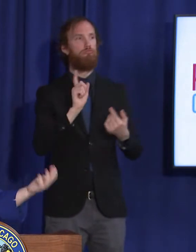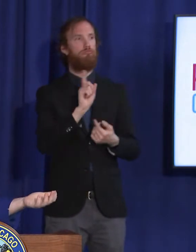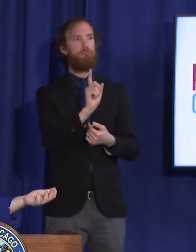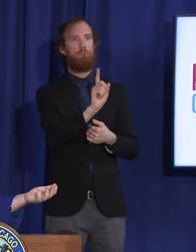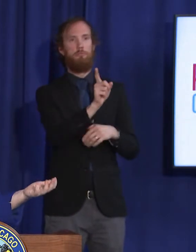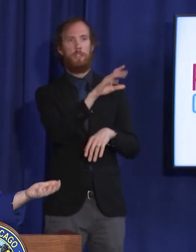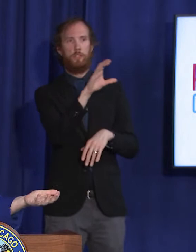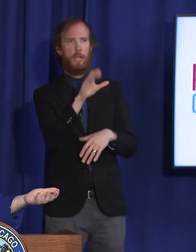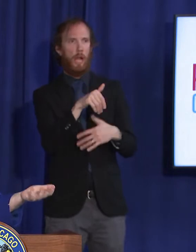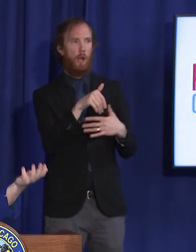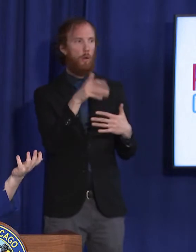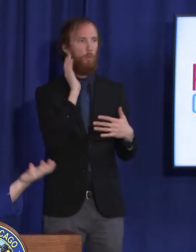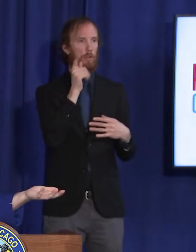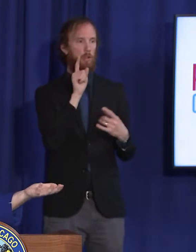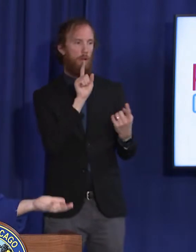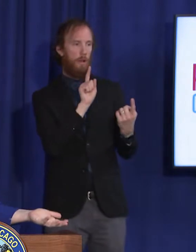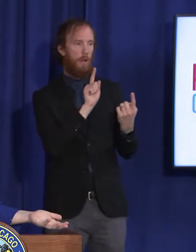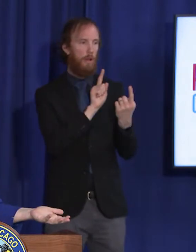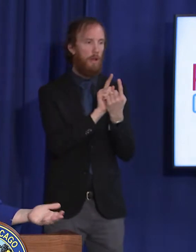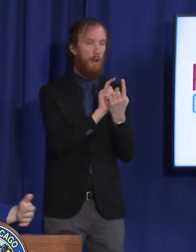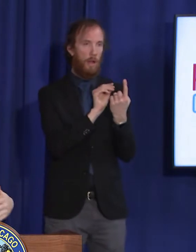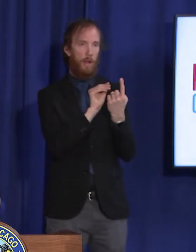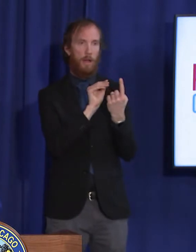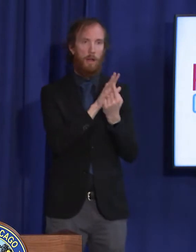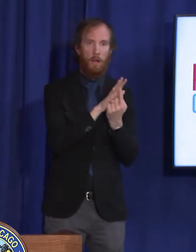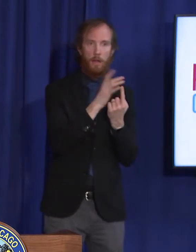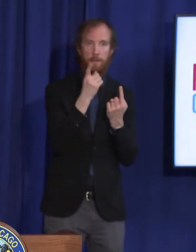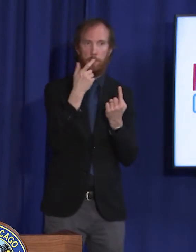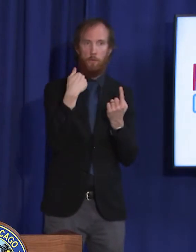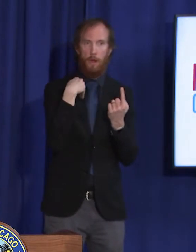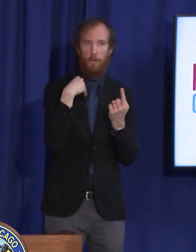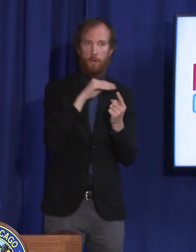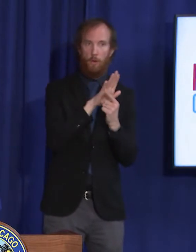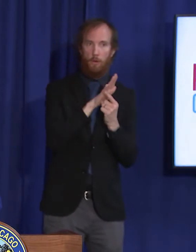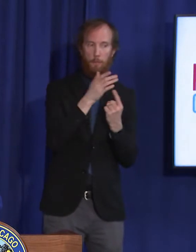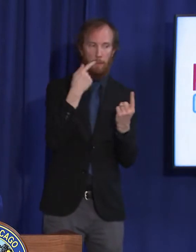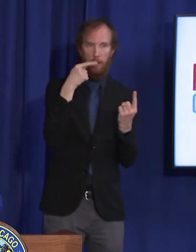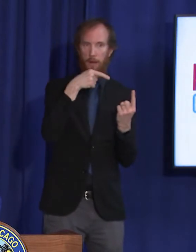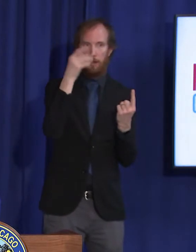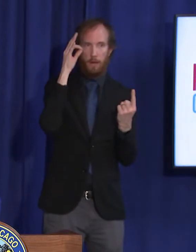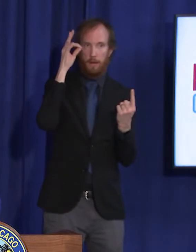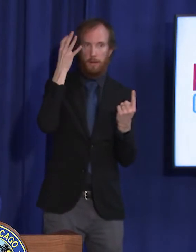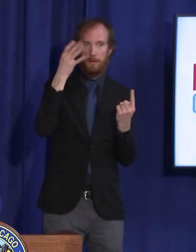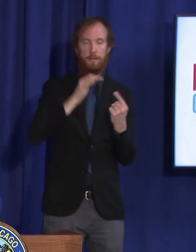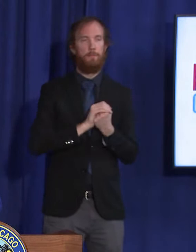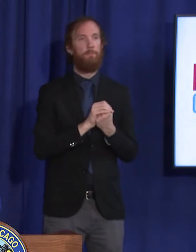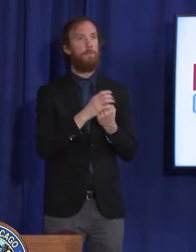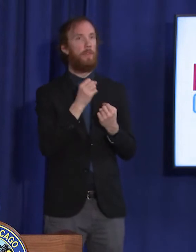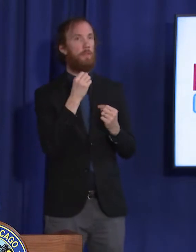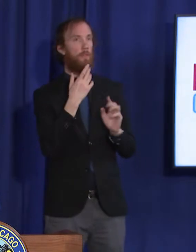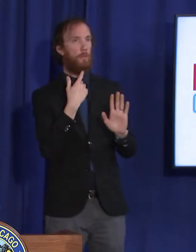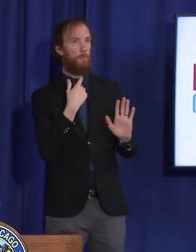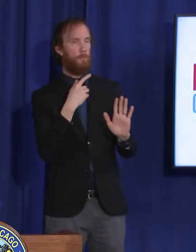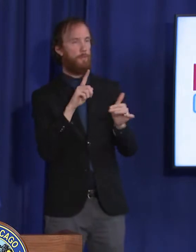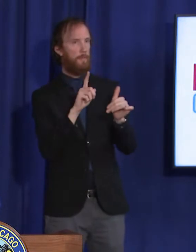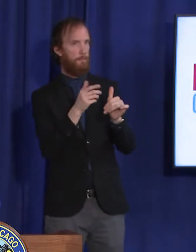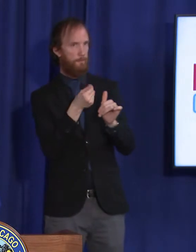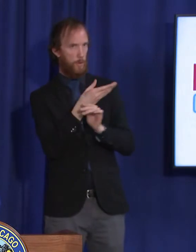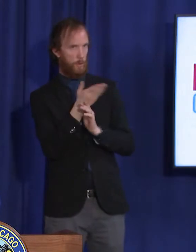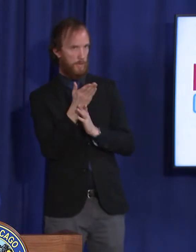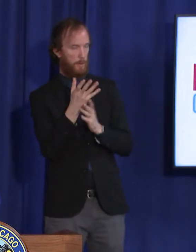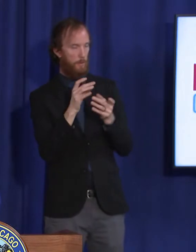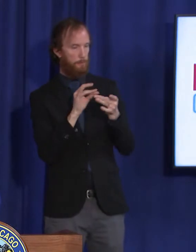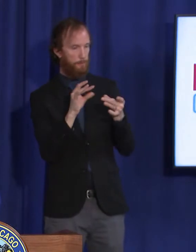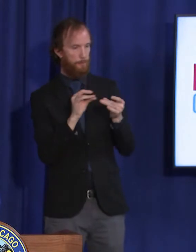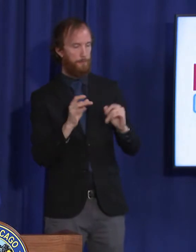be interacting with someone who has COVID and may not know it. And so I do just want a couple things on that.